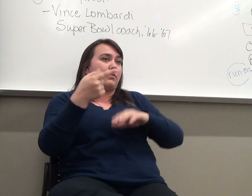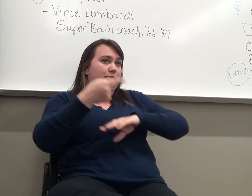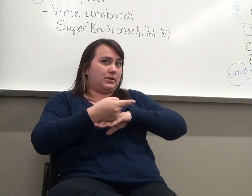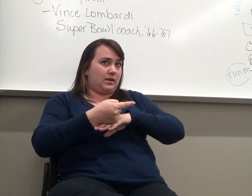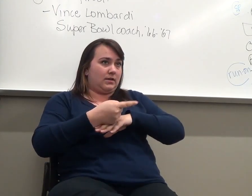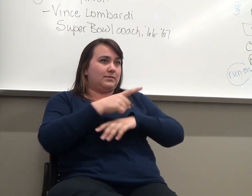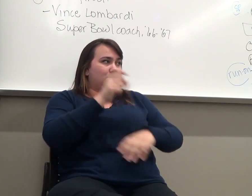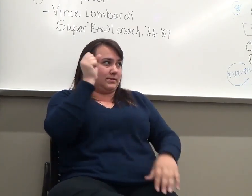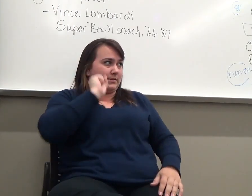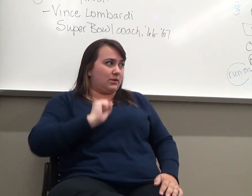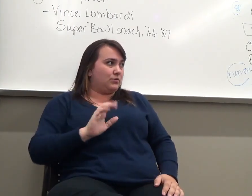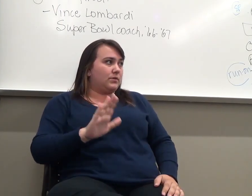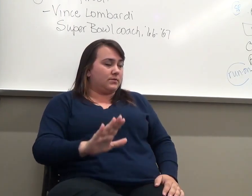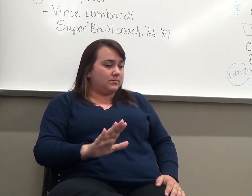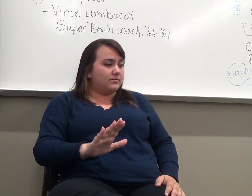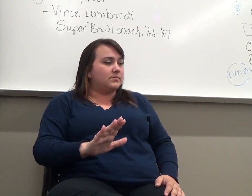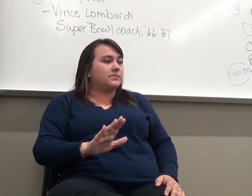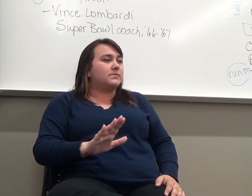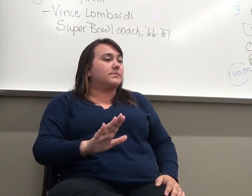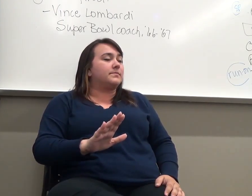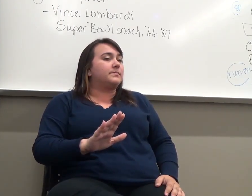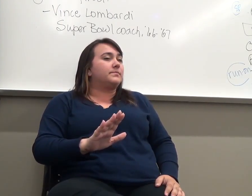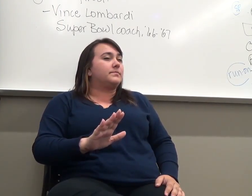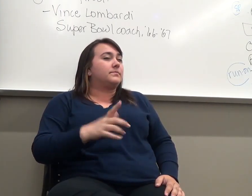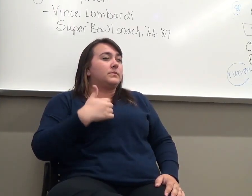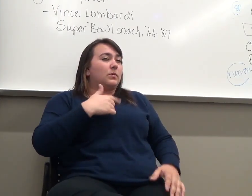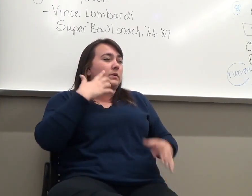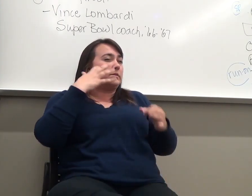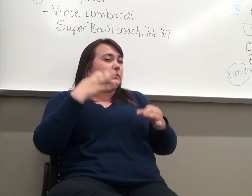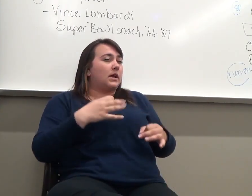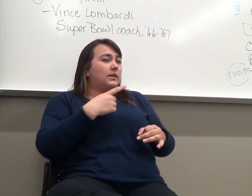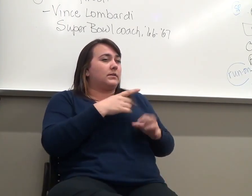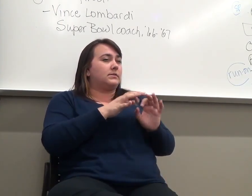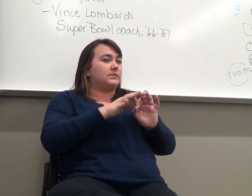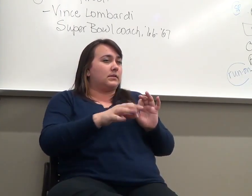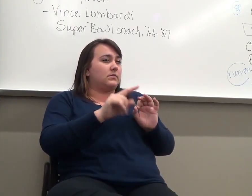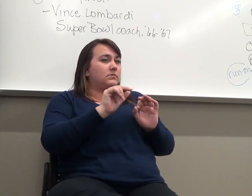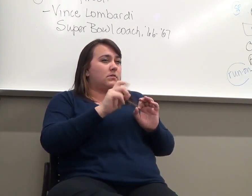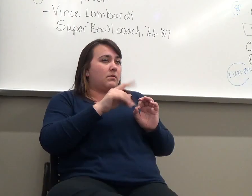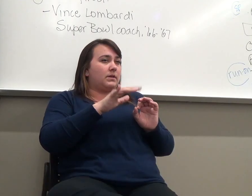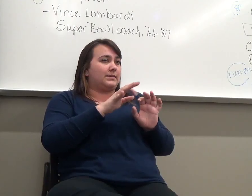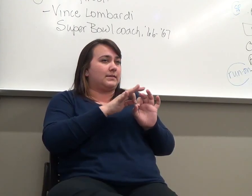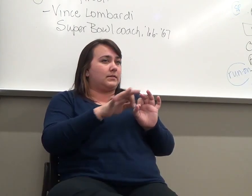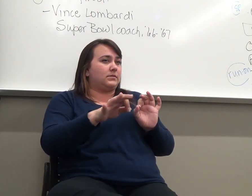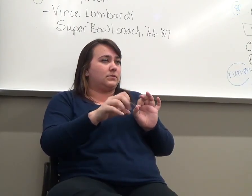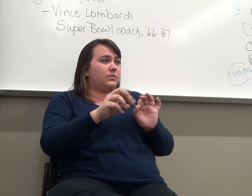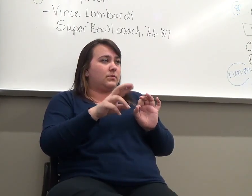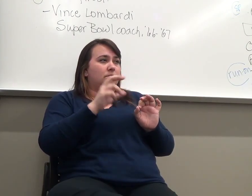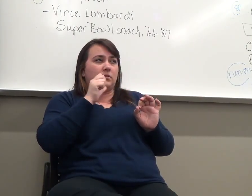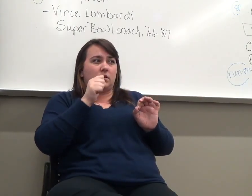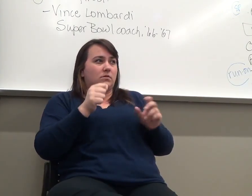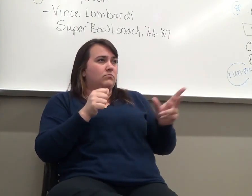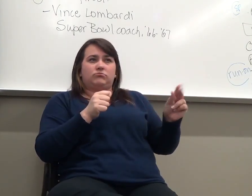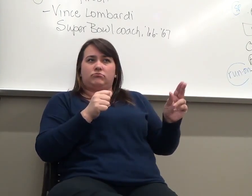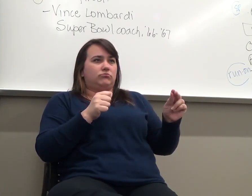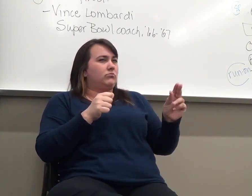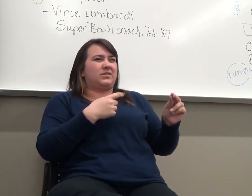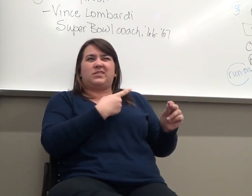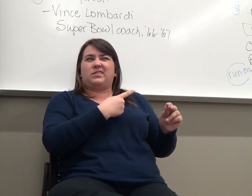Oh, you know what I think? The ones, remember we looked at the ones in here and they weren't very good. I think